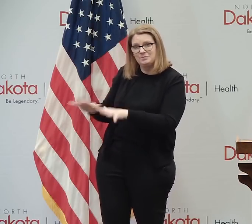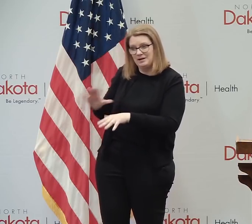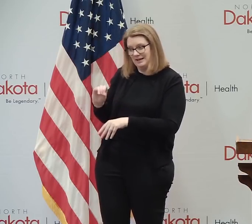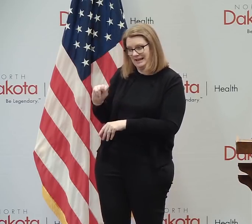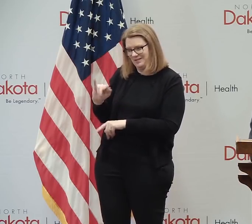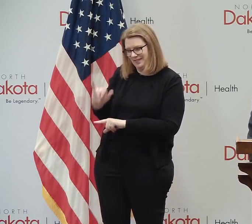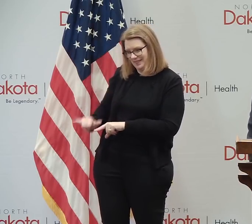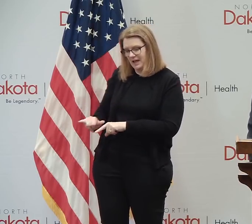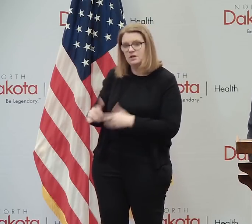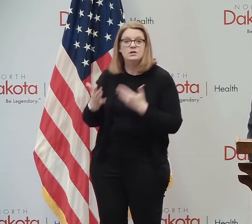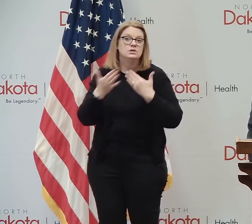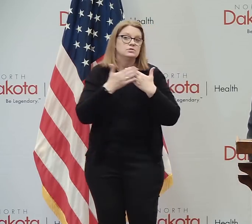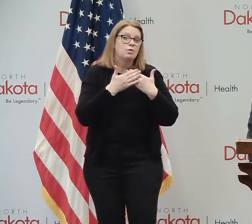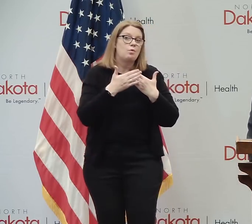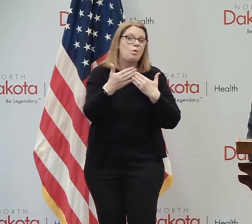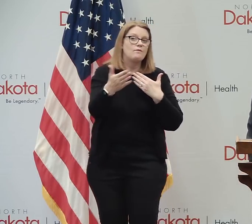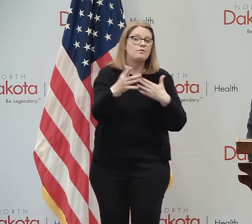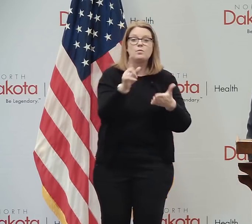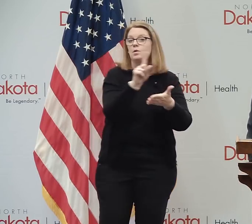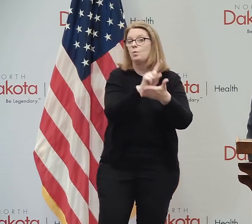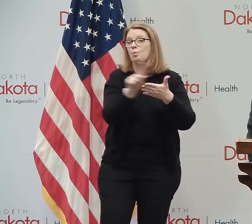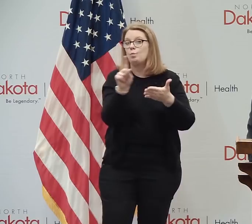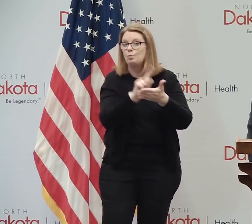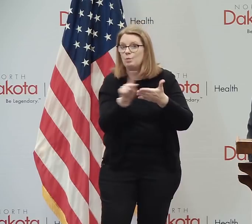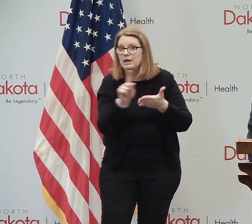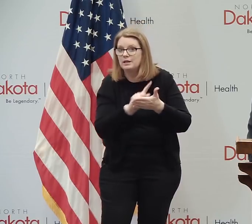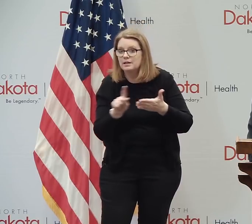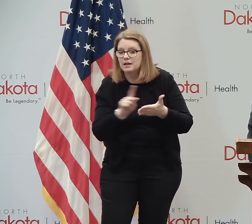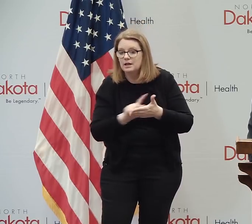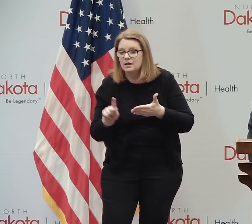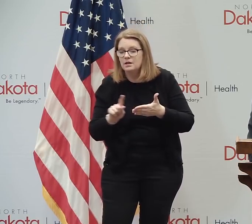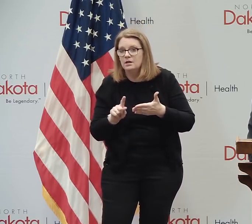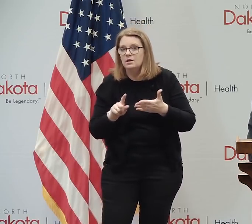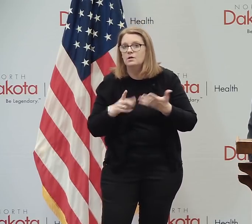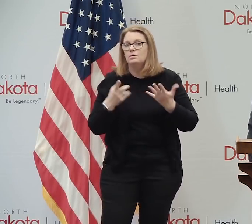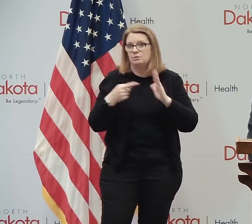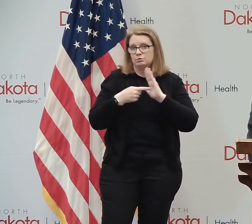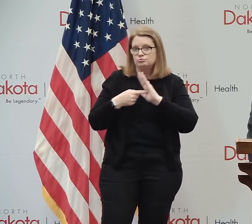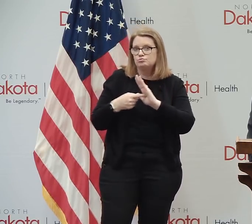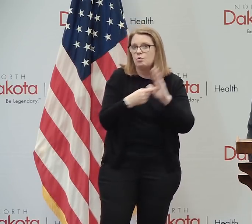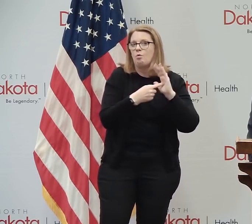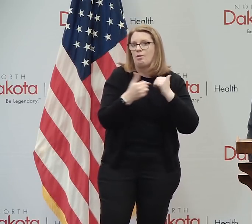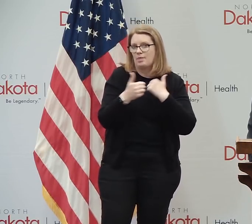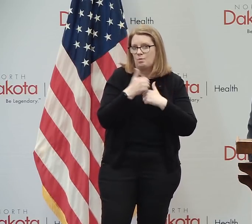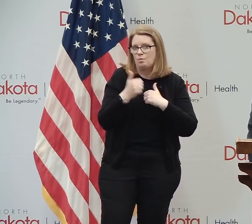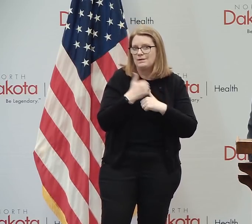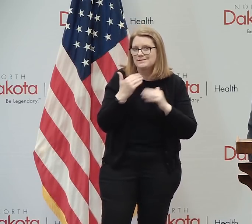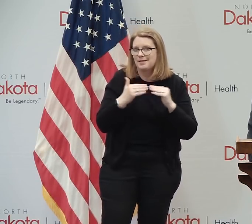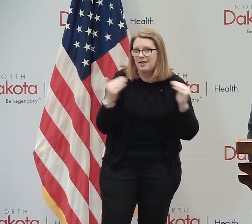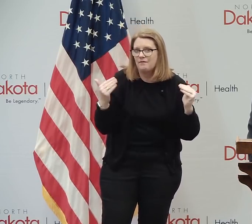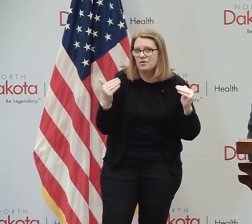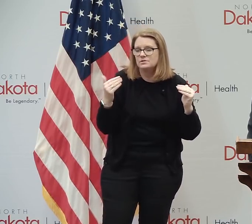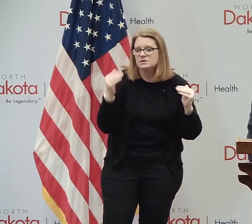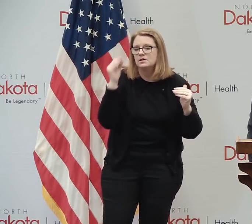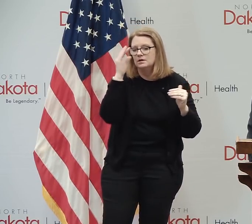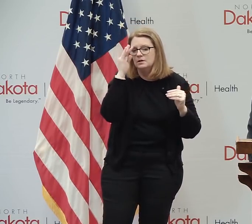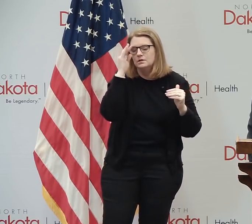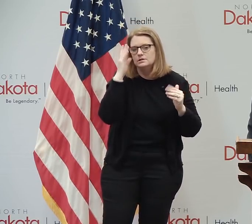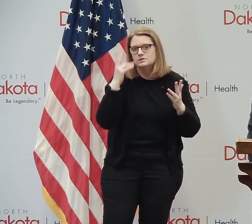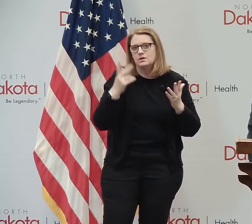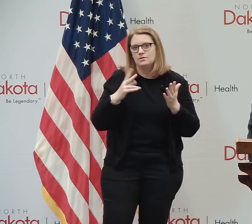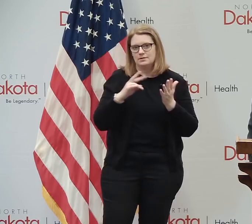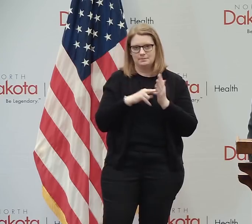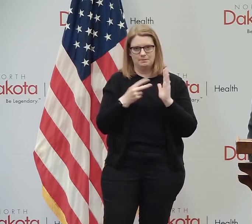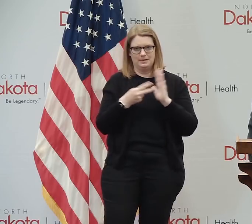forward, weekly, we will update where we stand on the risk levels, and that will drive different stages